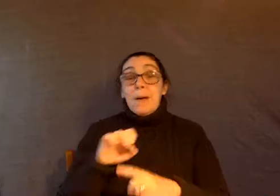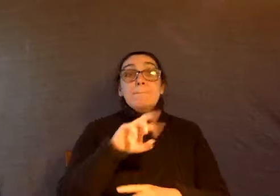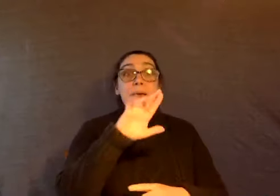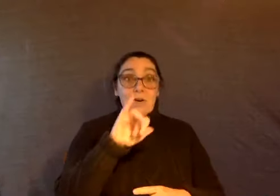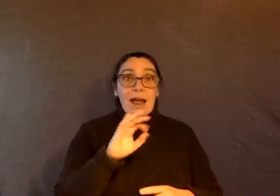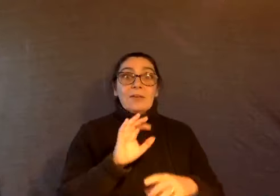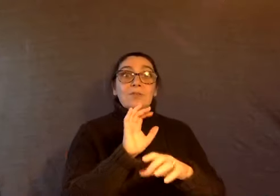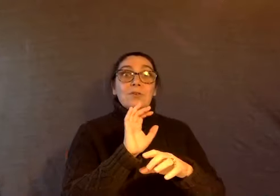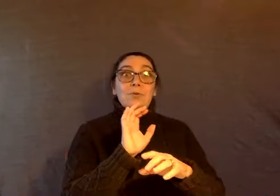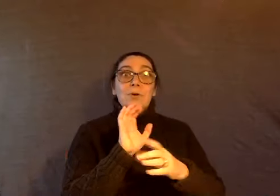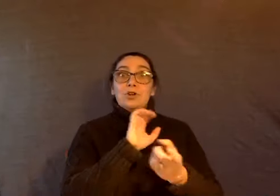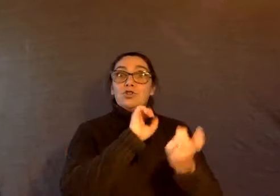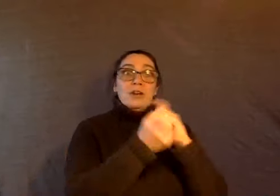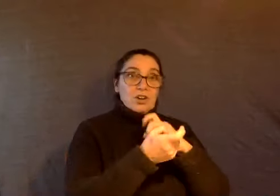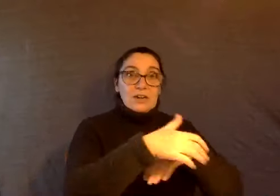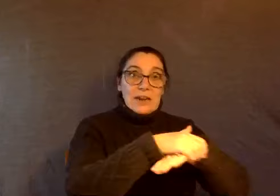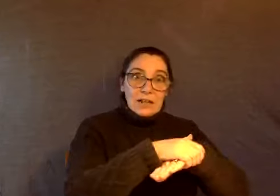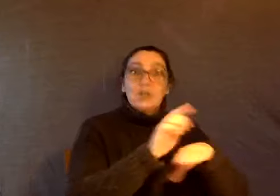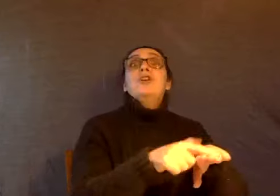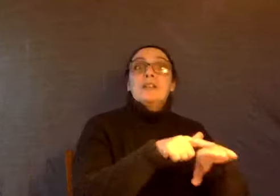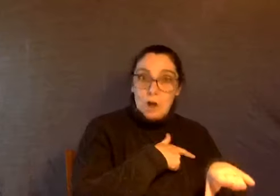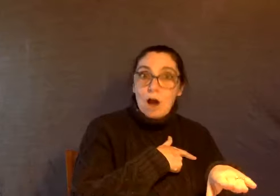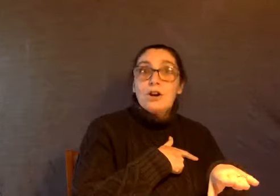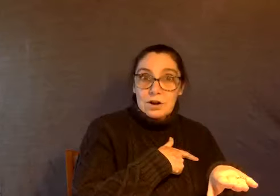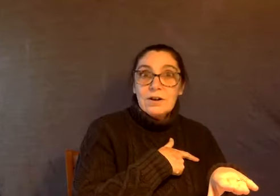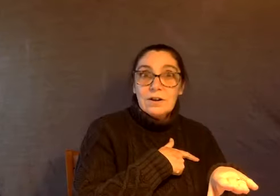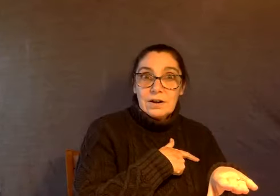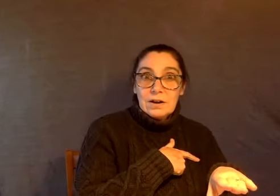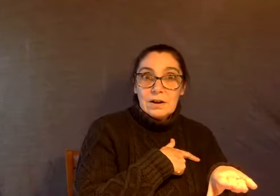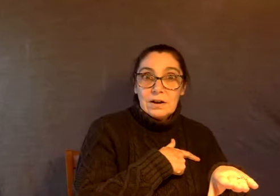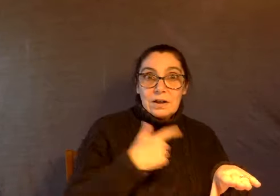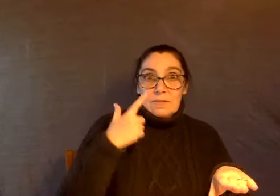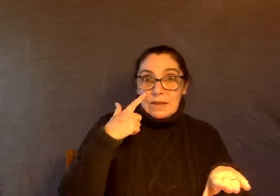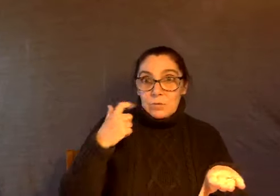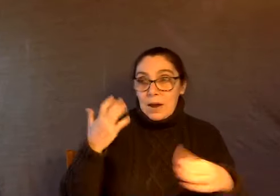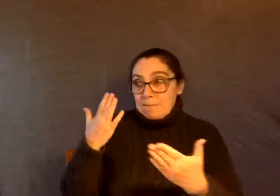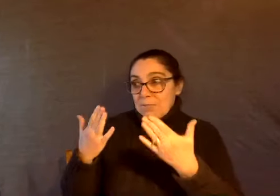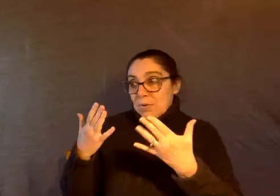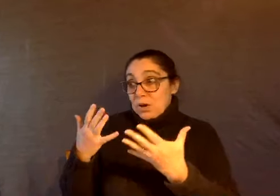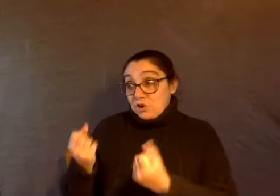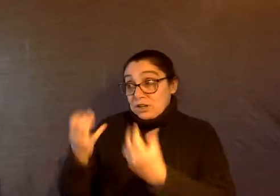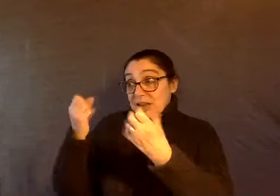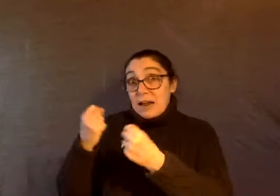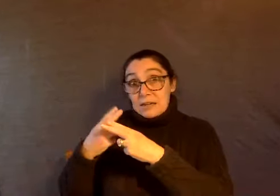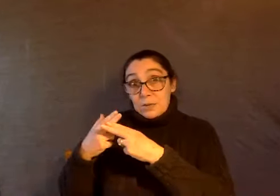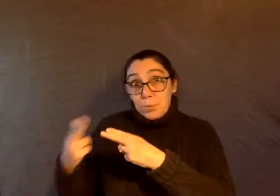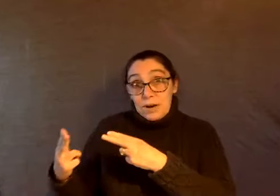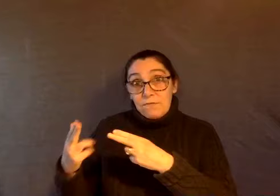but Mary has to change it into English, it's longer. That's why maybe when she signs, it's brief,